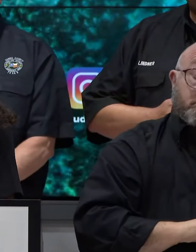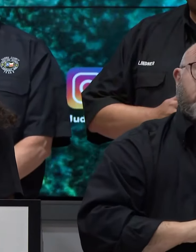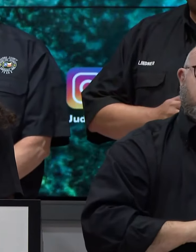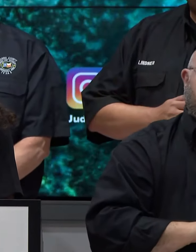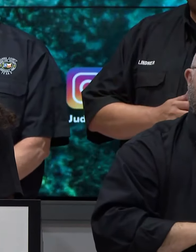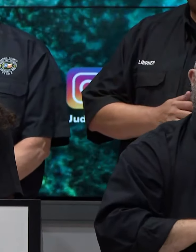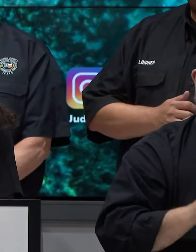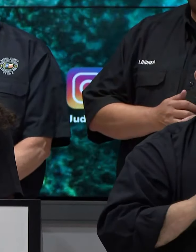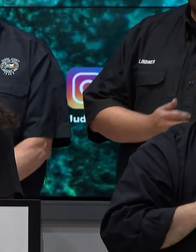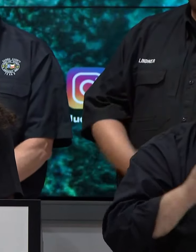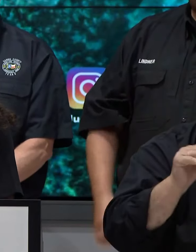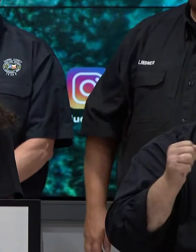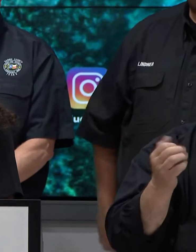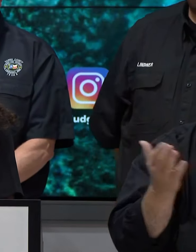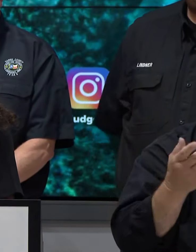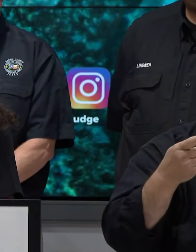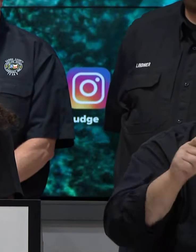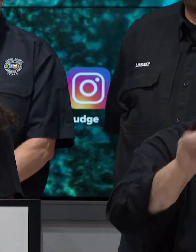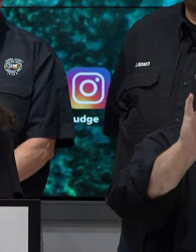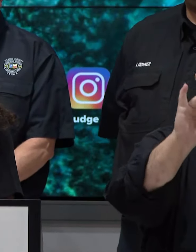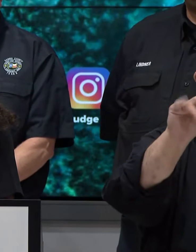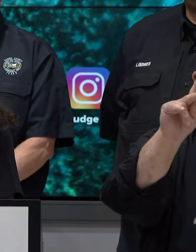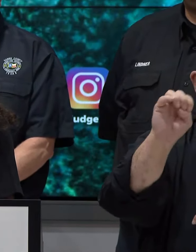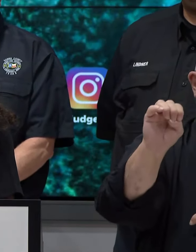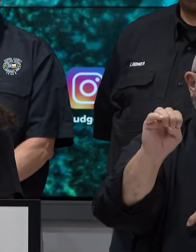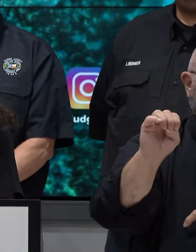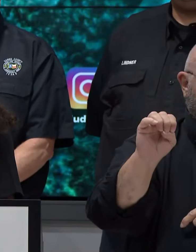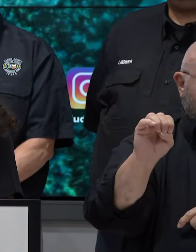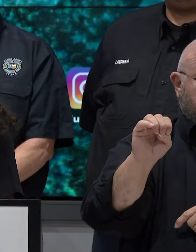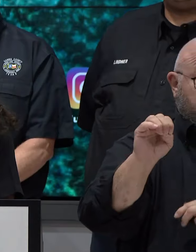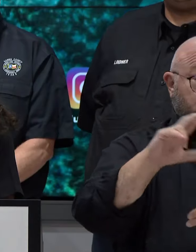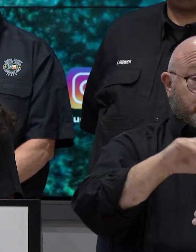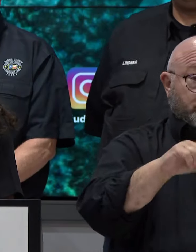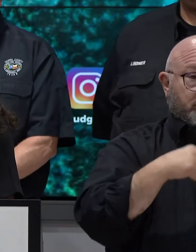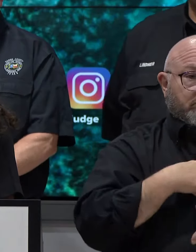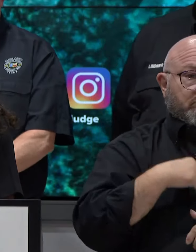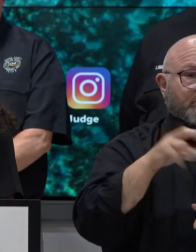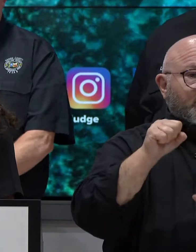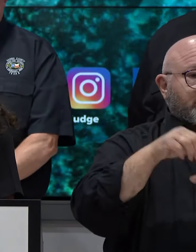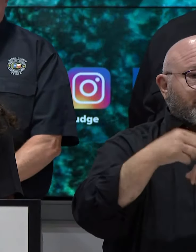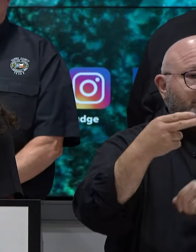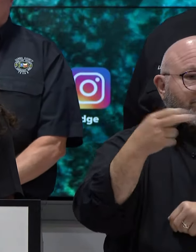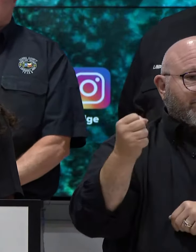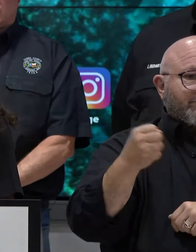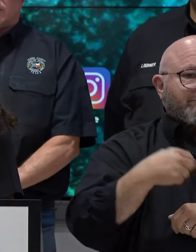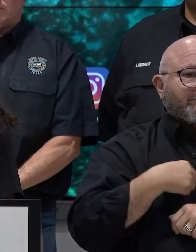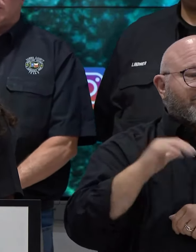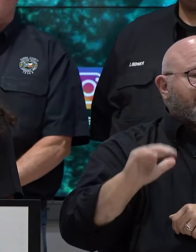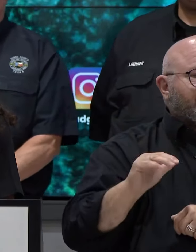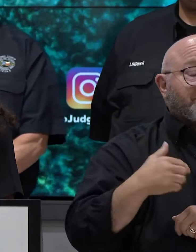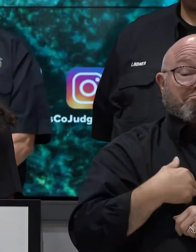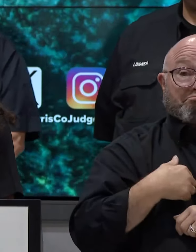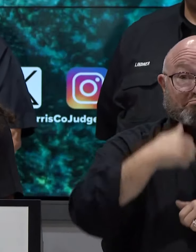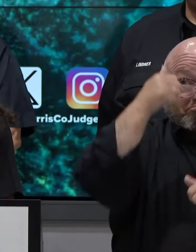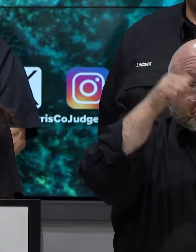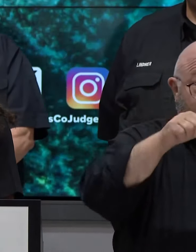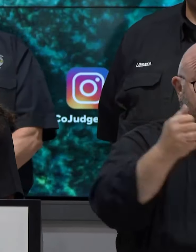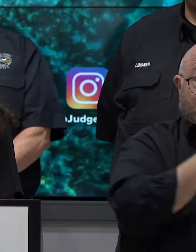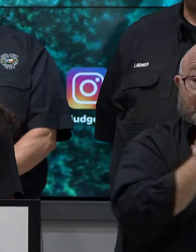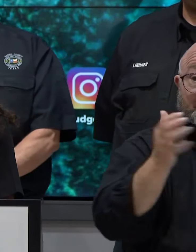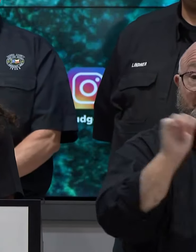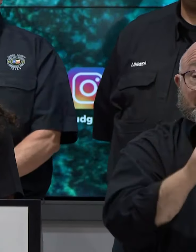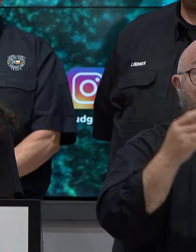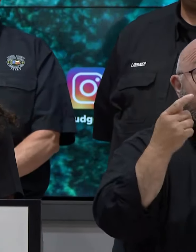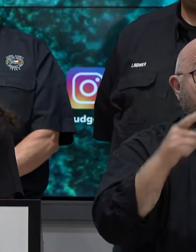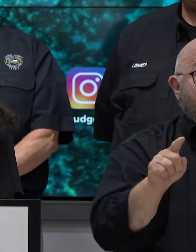was here during Ike. I was little. I was in high school, so I don't remember everything about